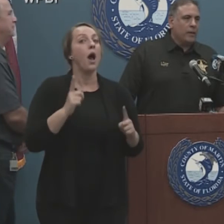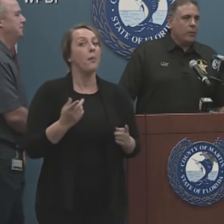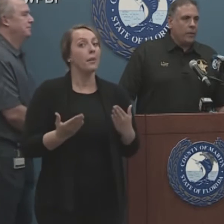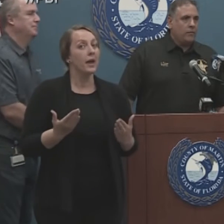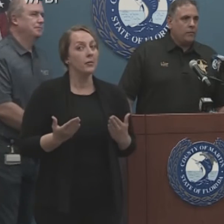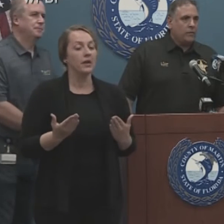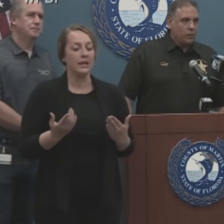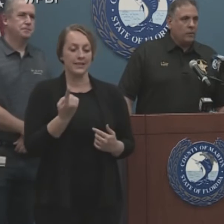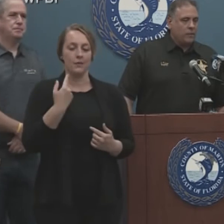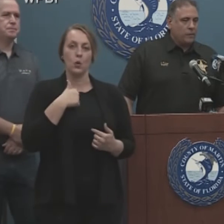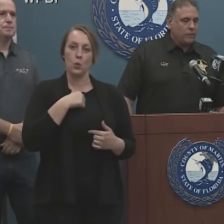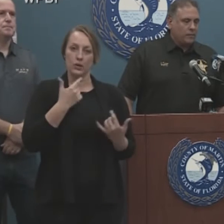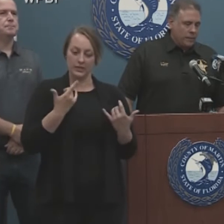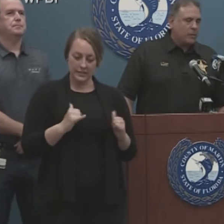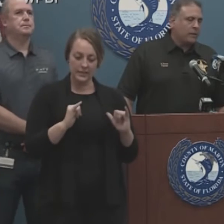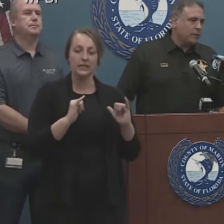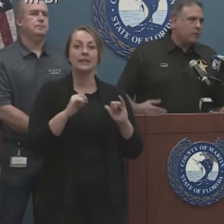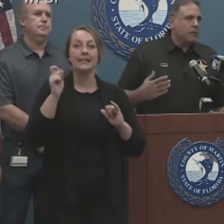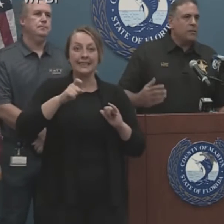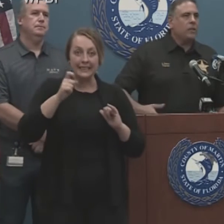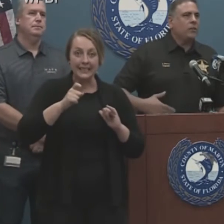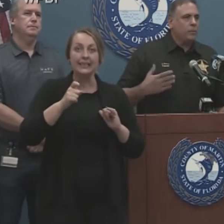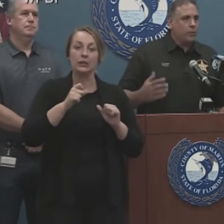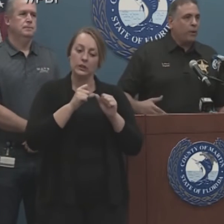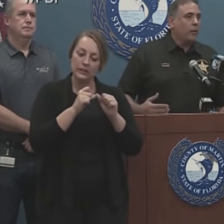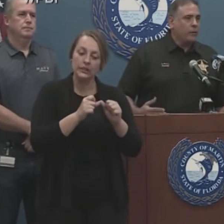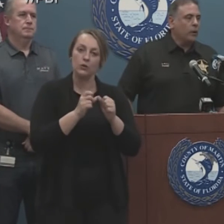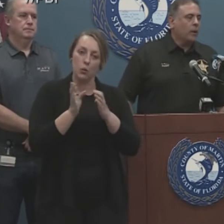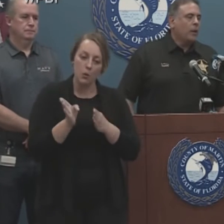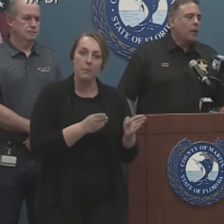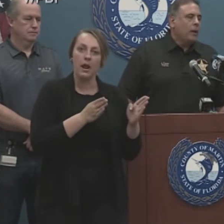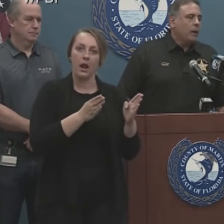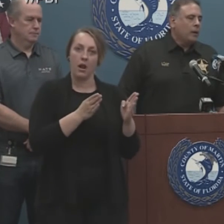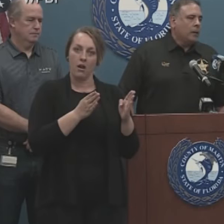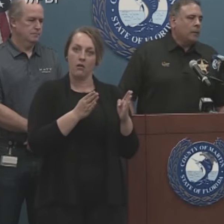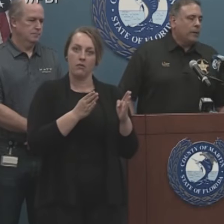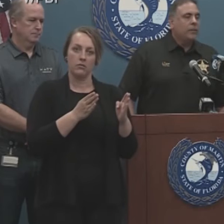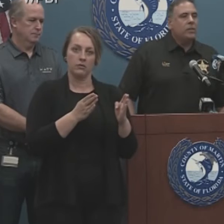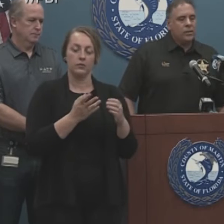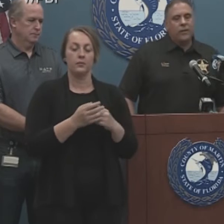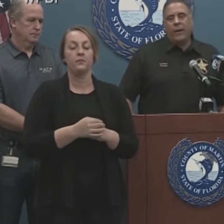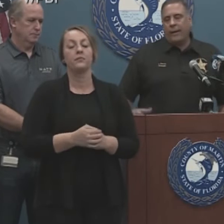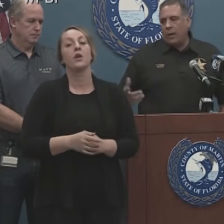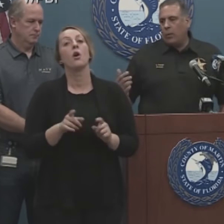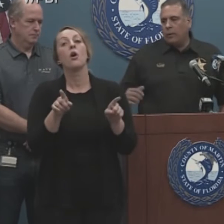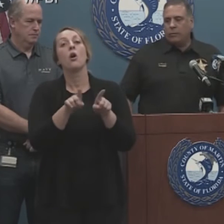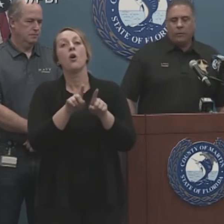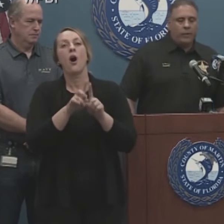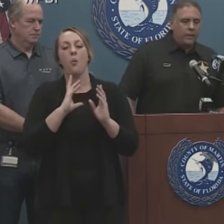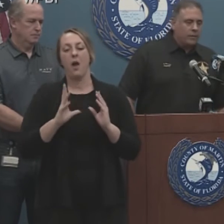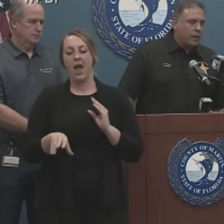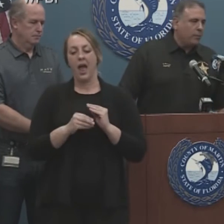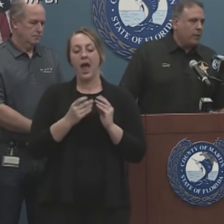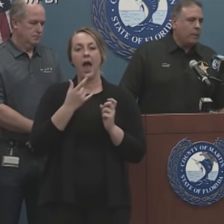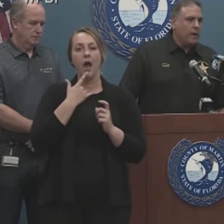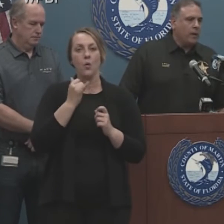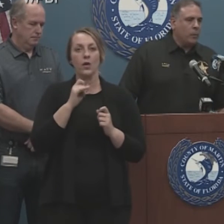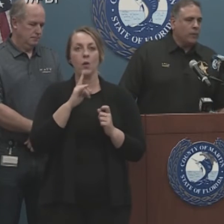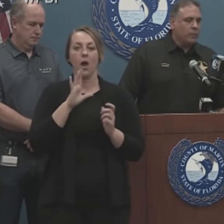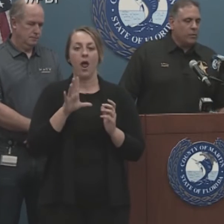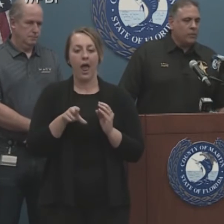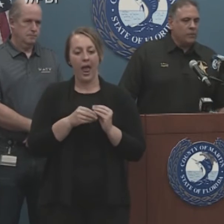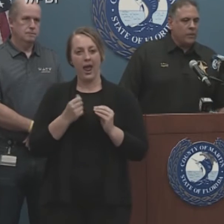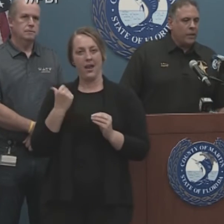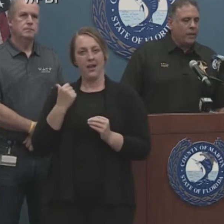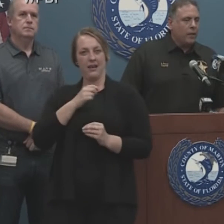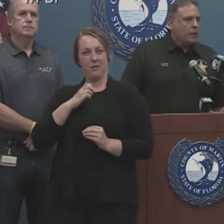it's something that we still need to continue to prepare for. In addition to that, and I want to really kind of piggyback on